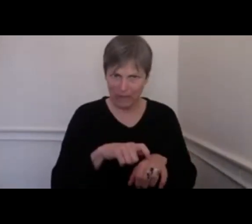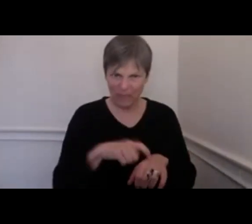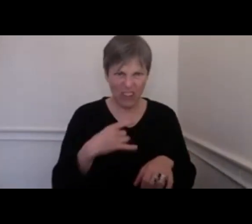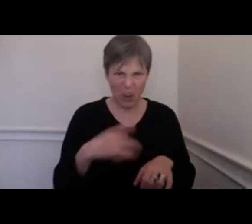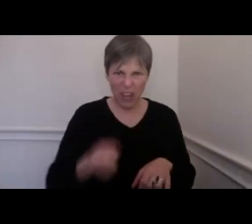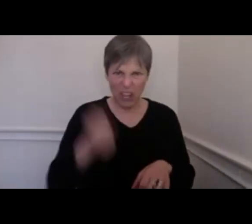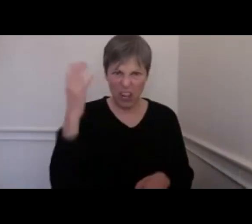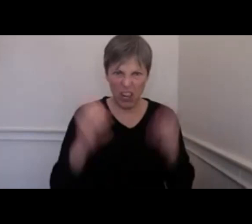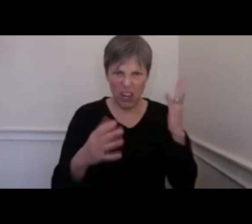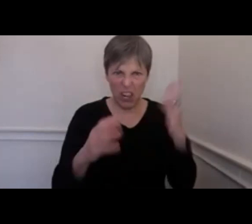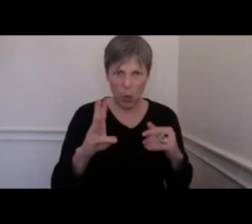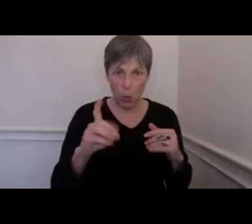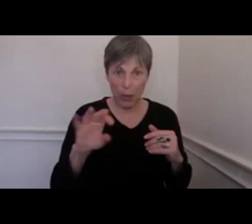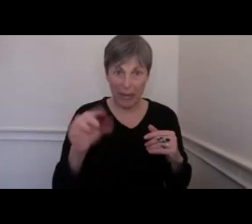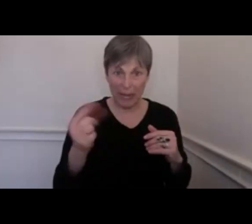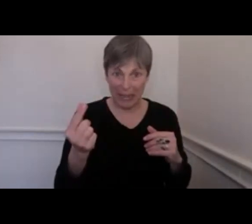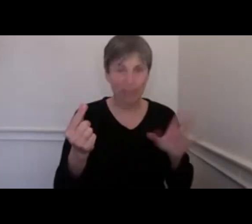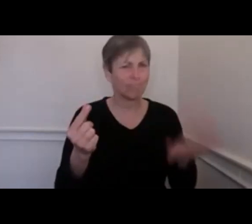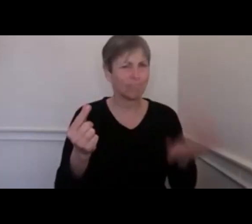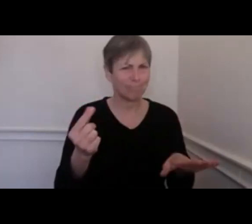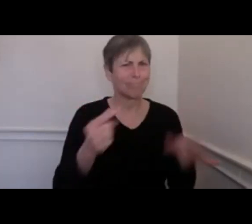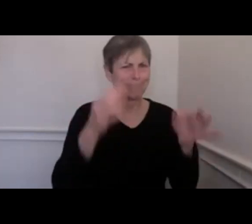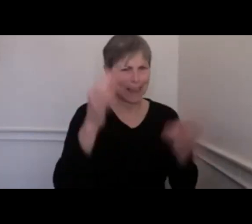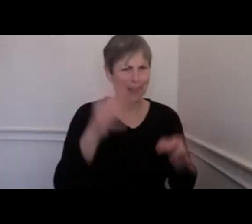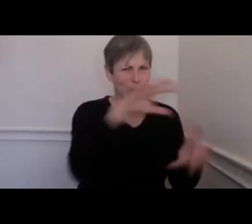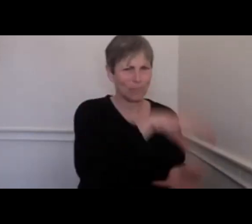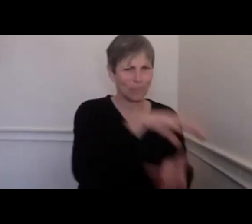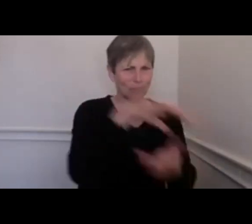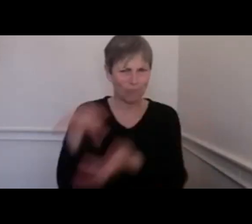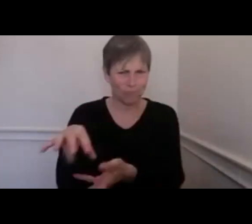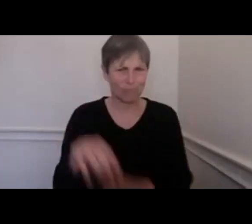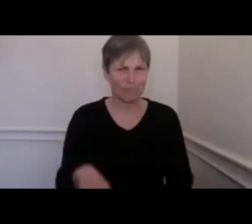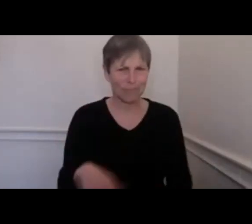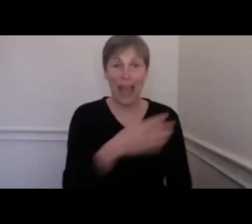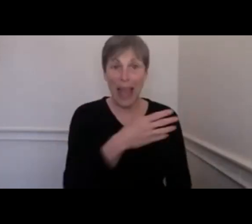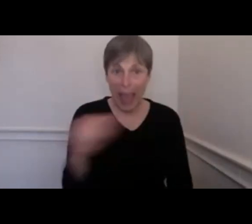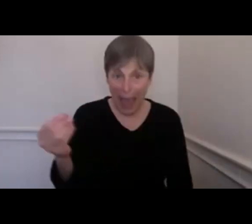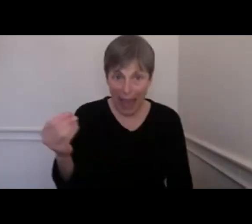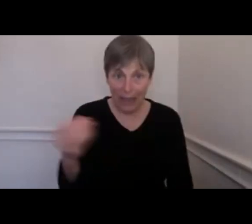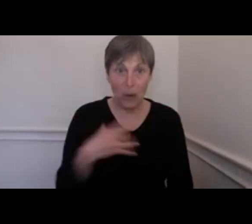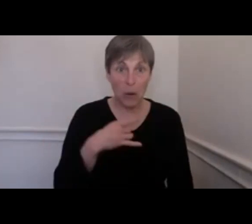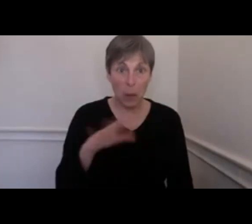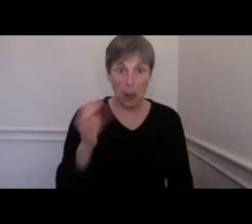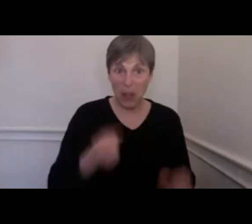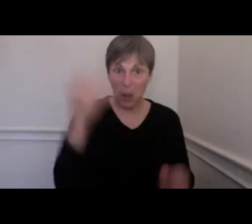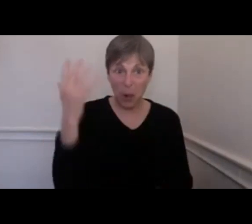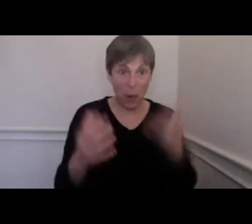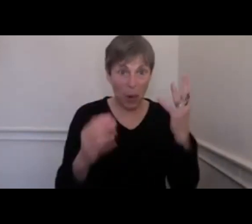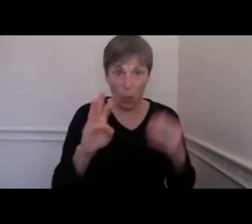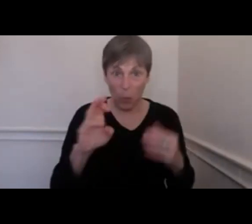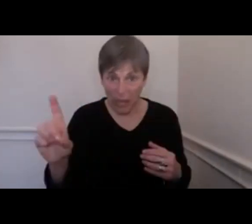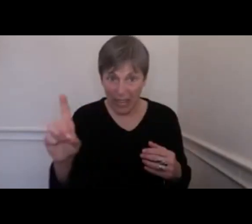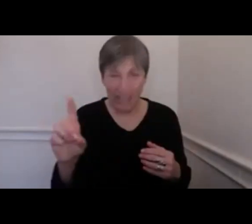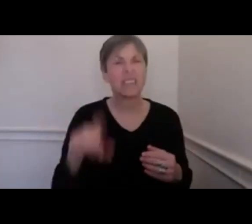in your life. It's totally worth it. Also dialing in mulch in your life, totally worth it if you don't love to weed. Other facets